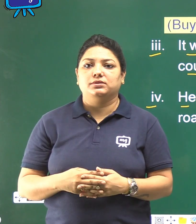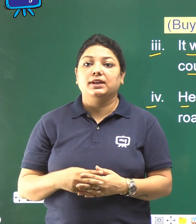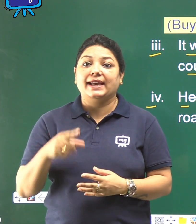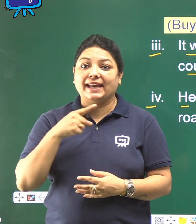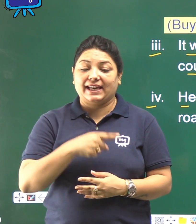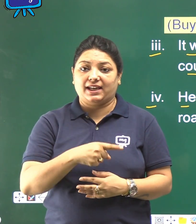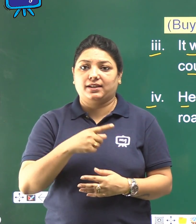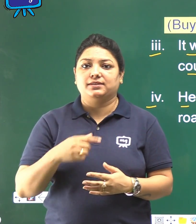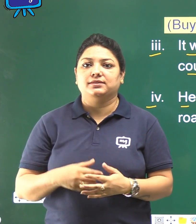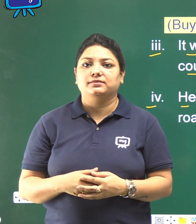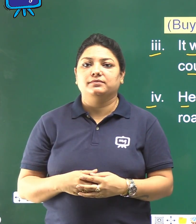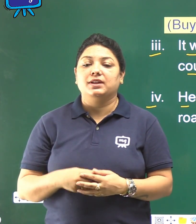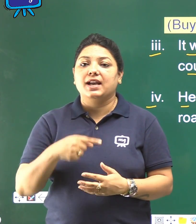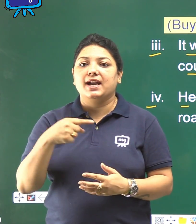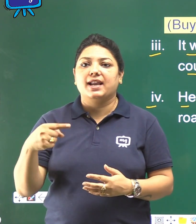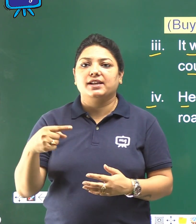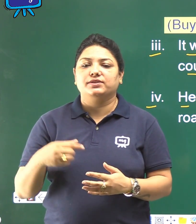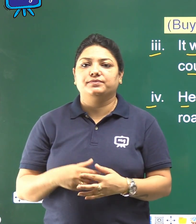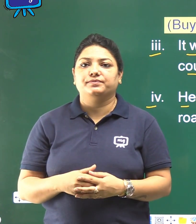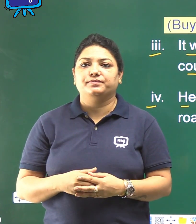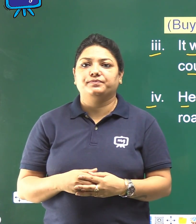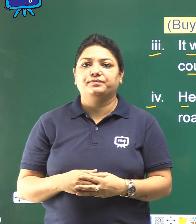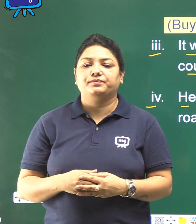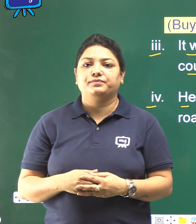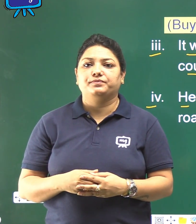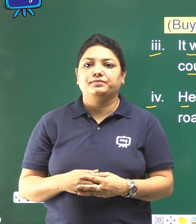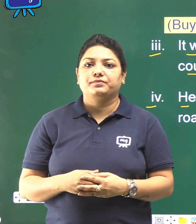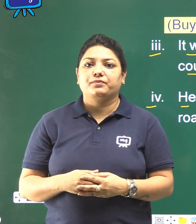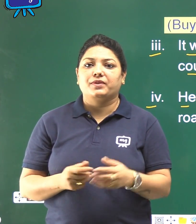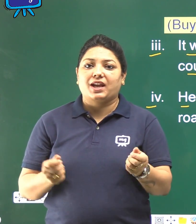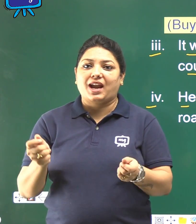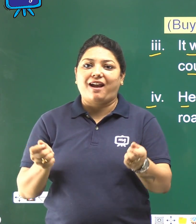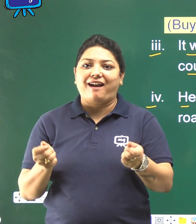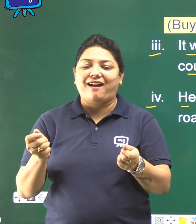he dashed the car